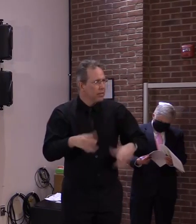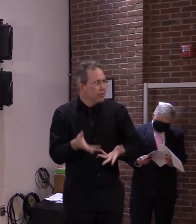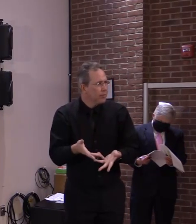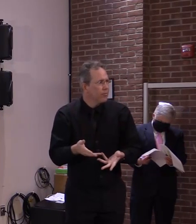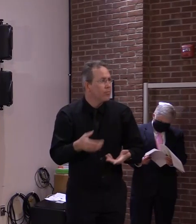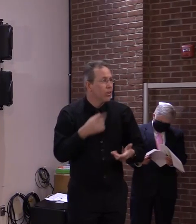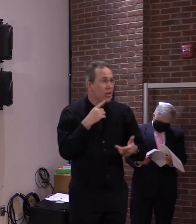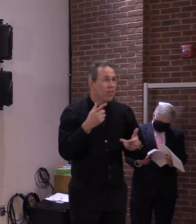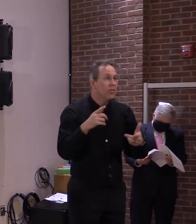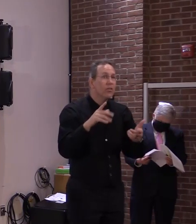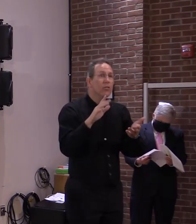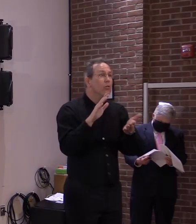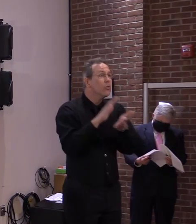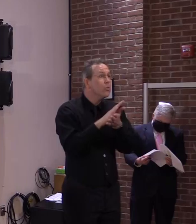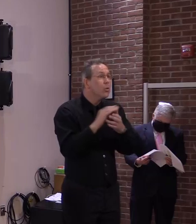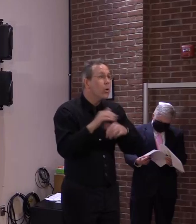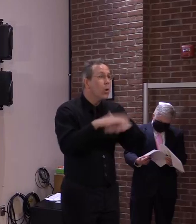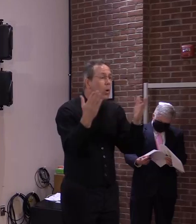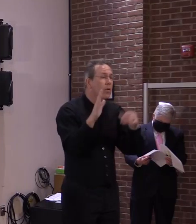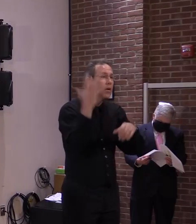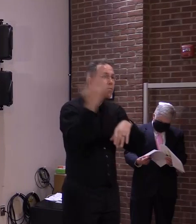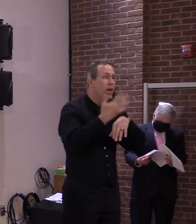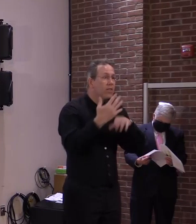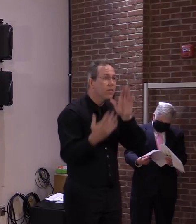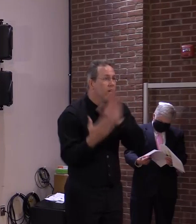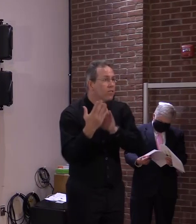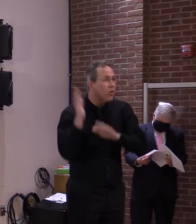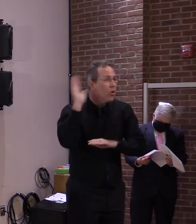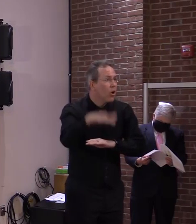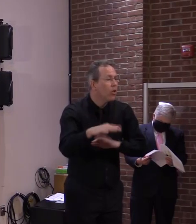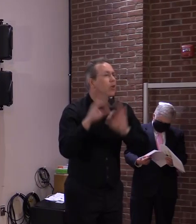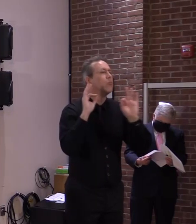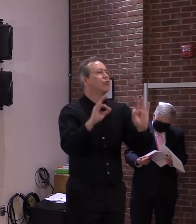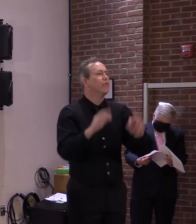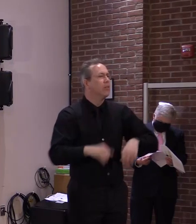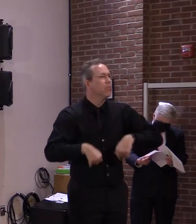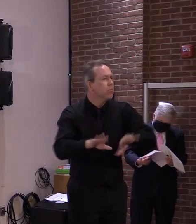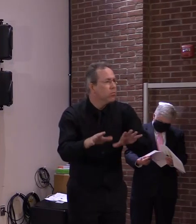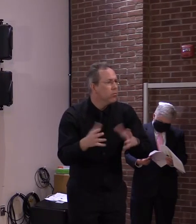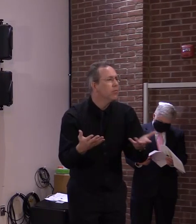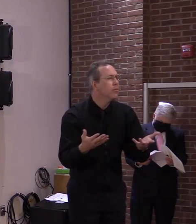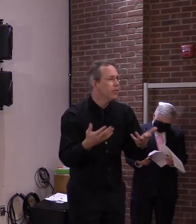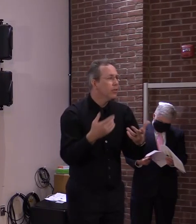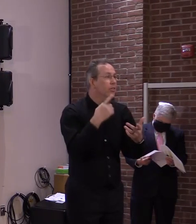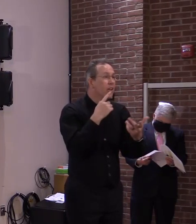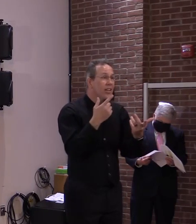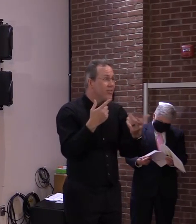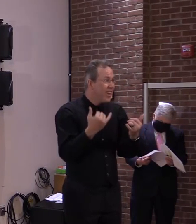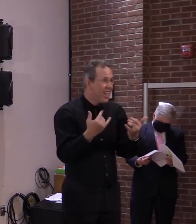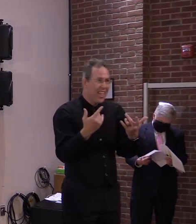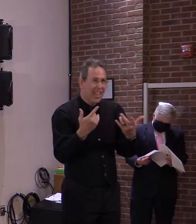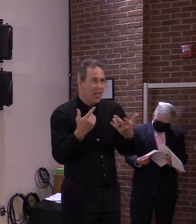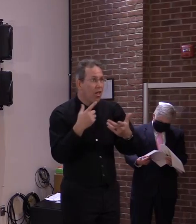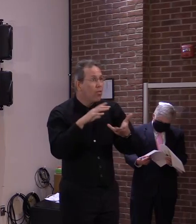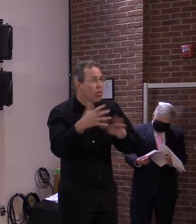consistent, when they are back to in-person instruction, it's not consistent. So the answer is trying to get